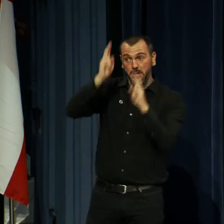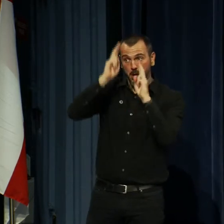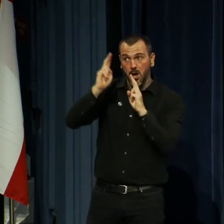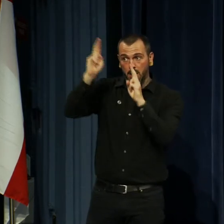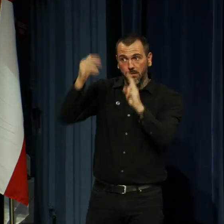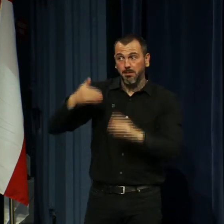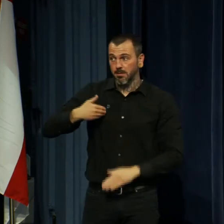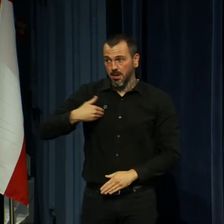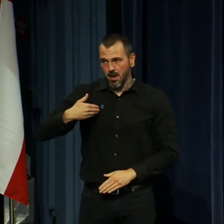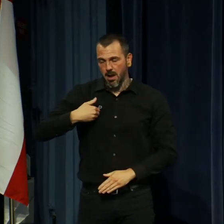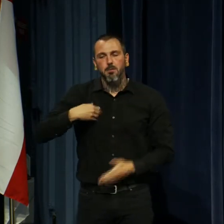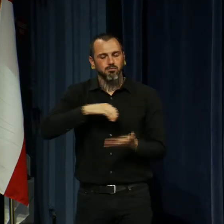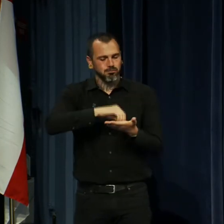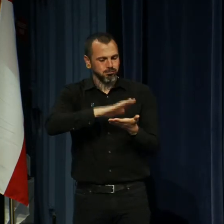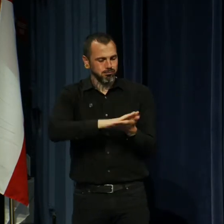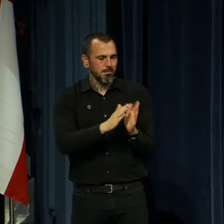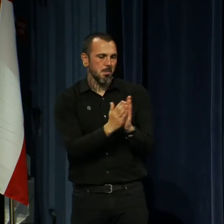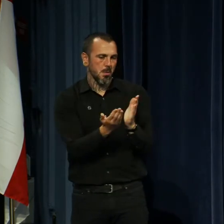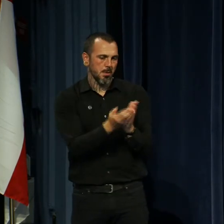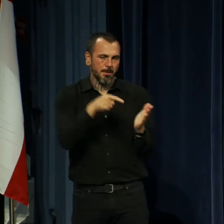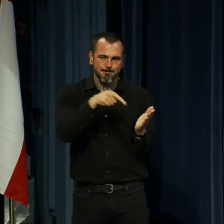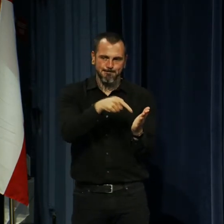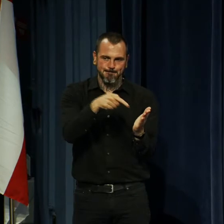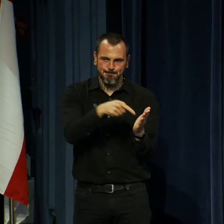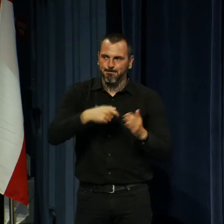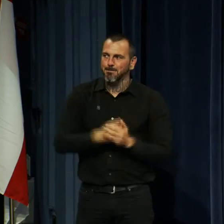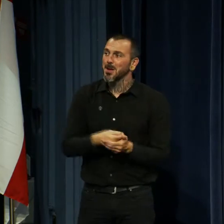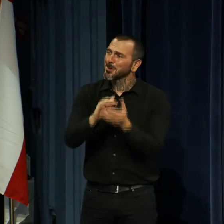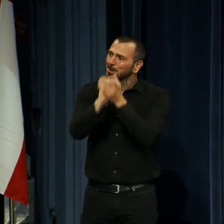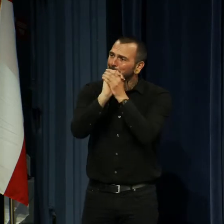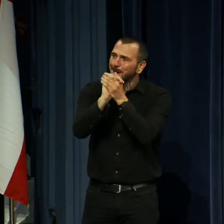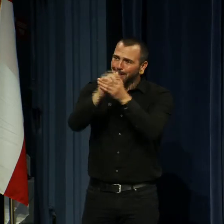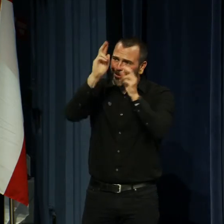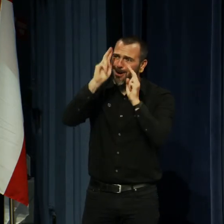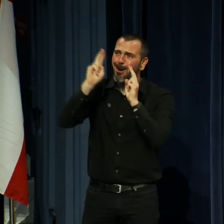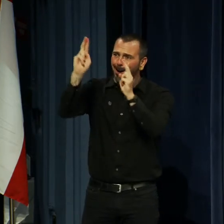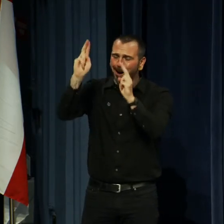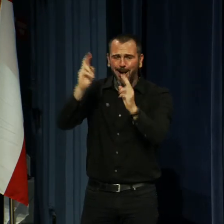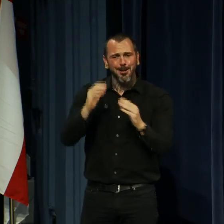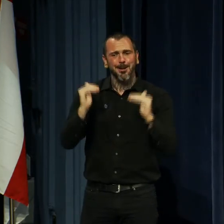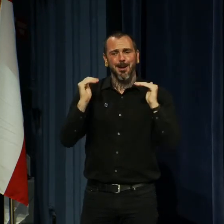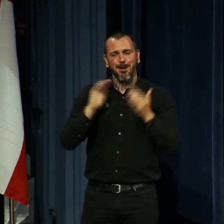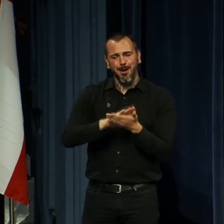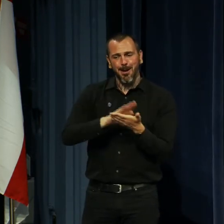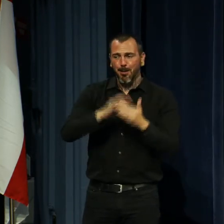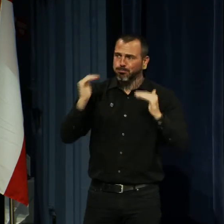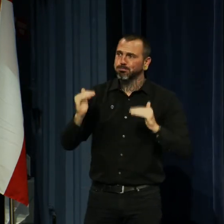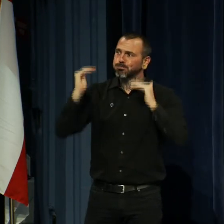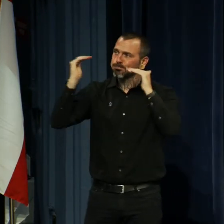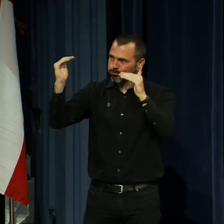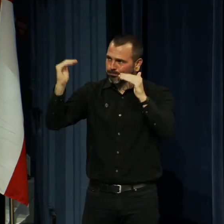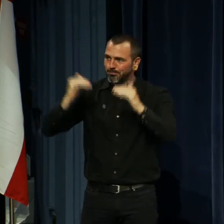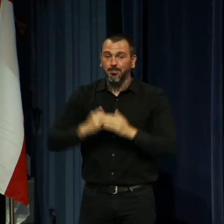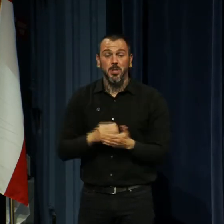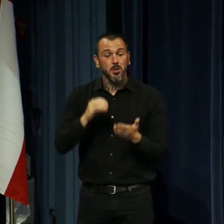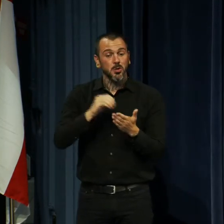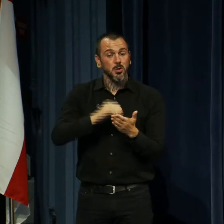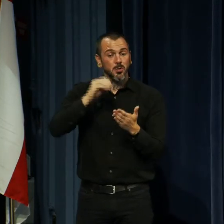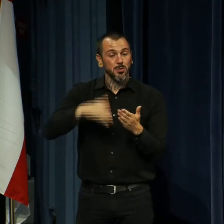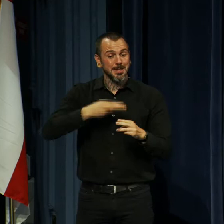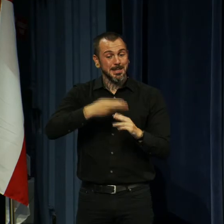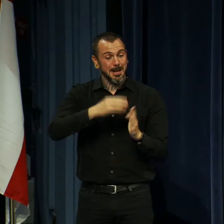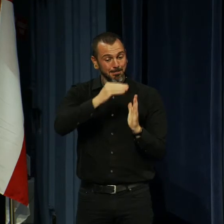Nscc. So unbeknownst to our graduates, they actually have one last assignment to complete. You didn't